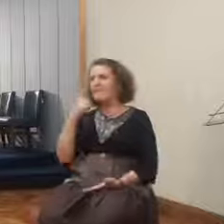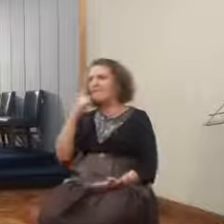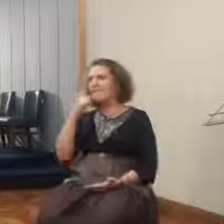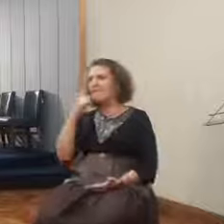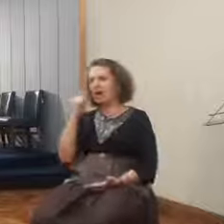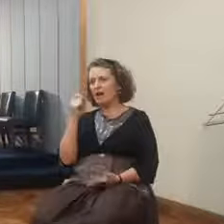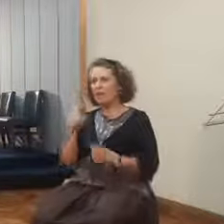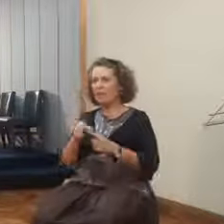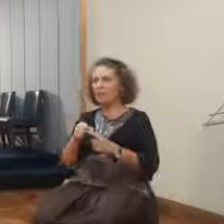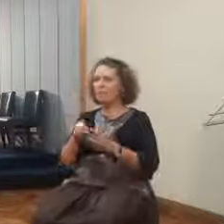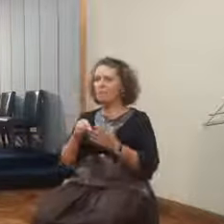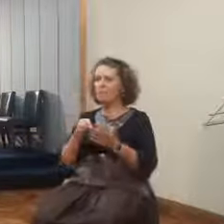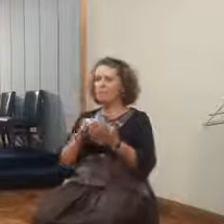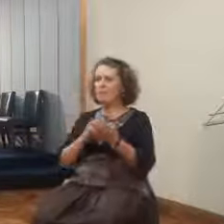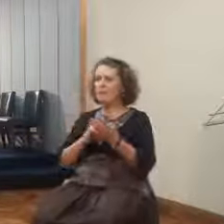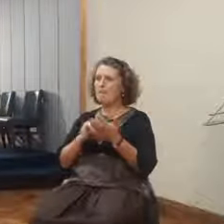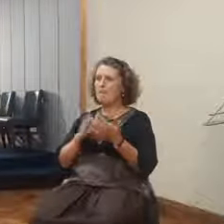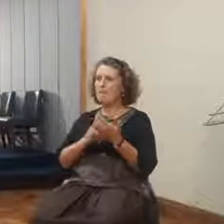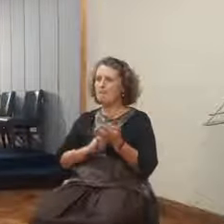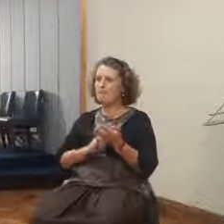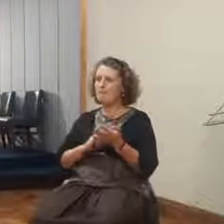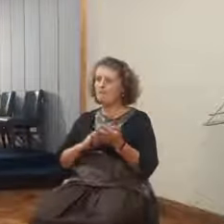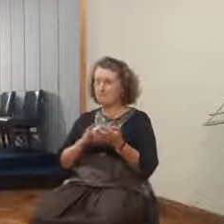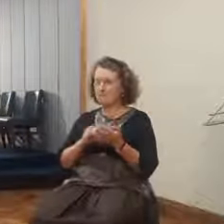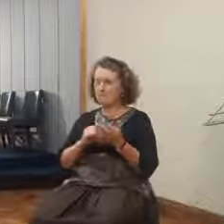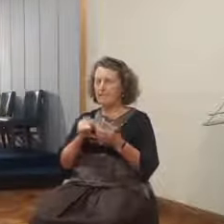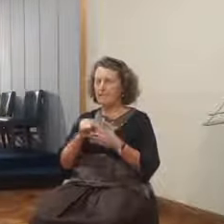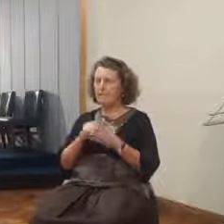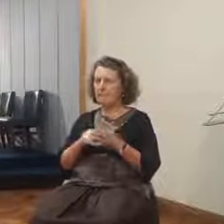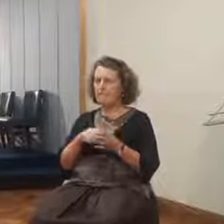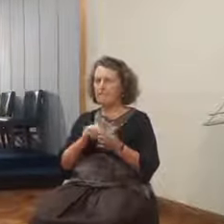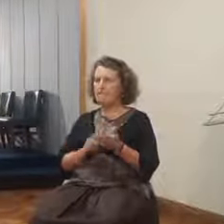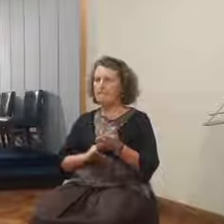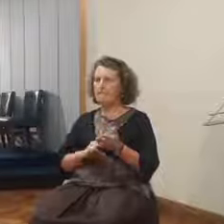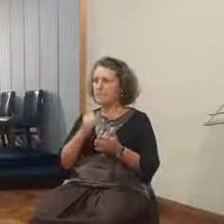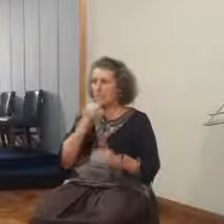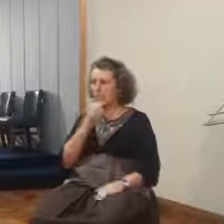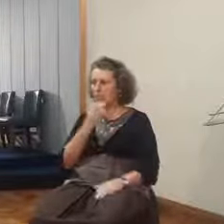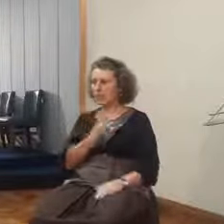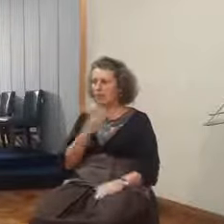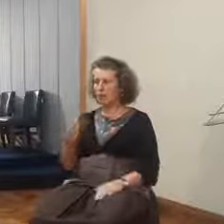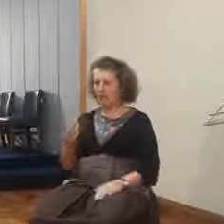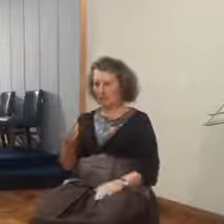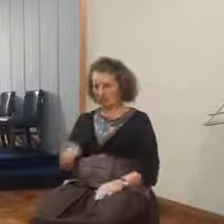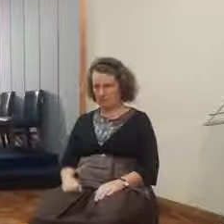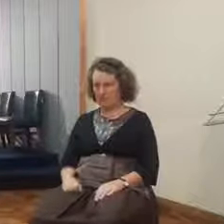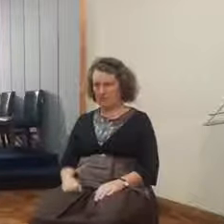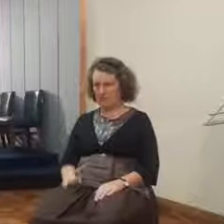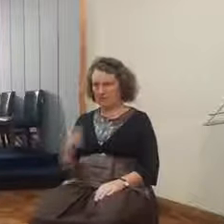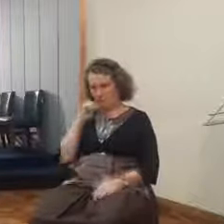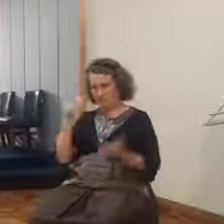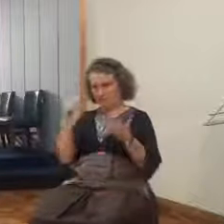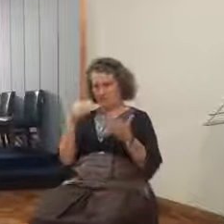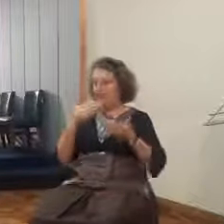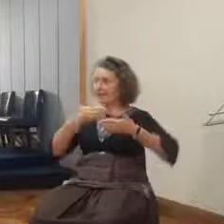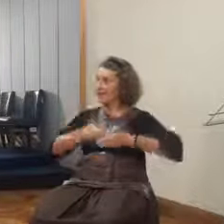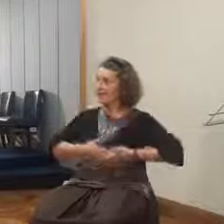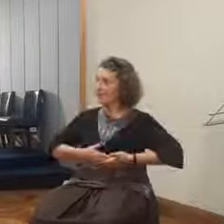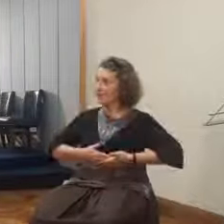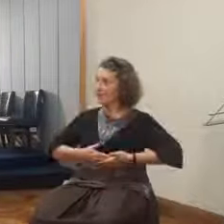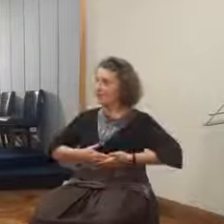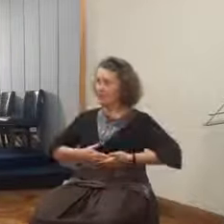psalm we read. Look at this psalm this evening. It's a psalm which commands praise, it commends